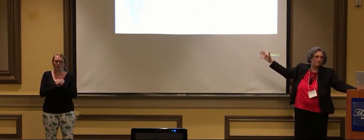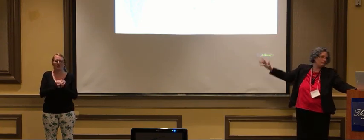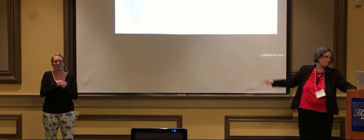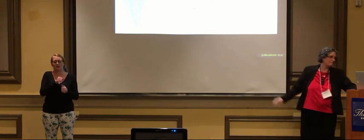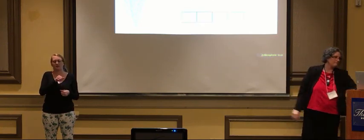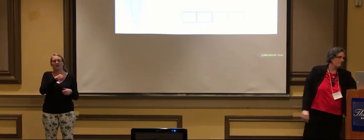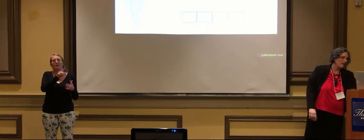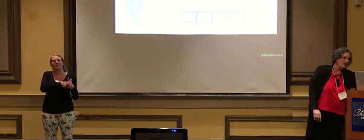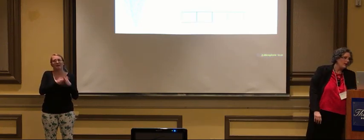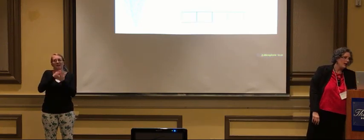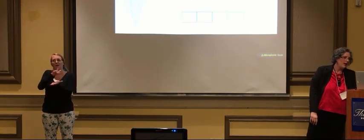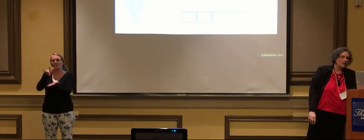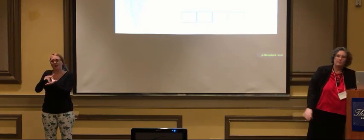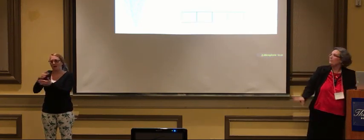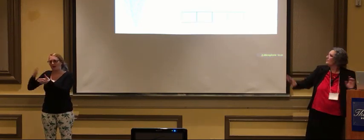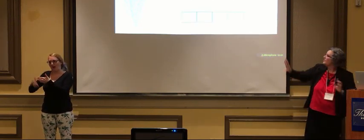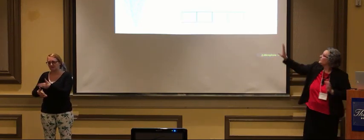representation.